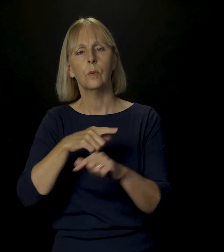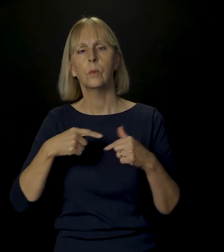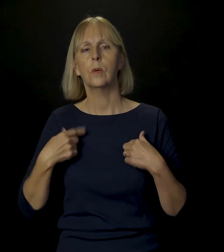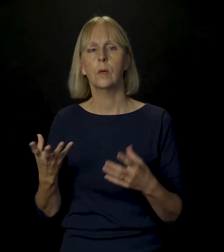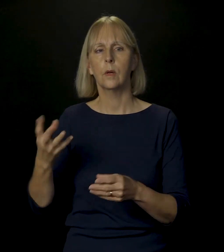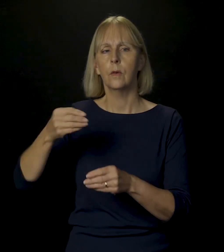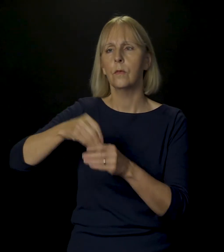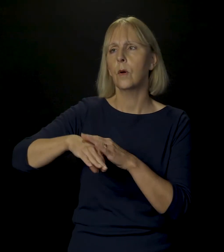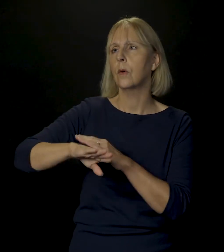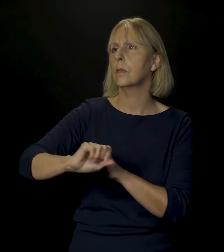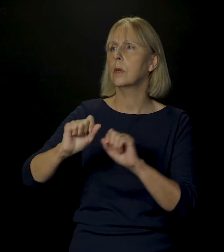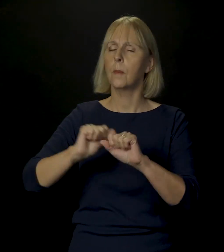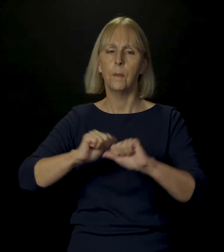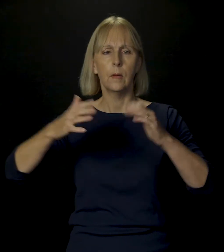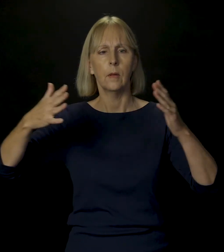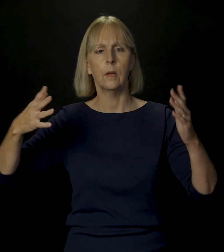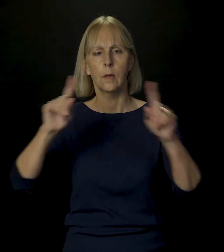Of A Bigger Picture